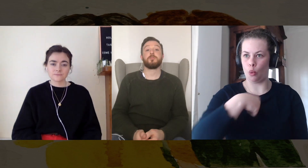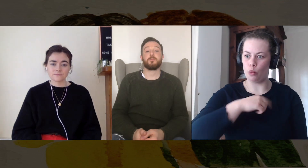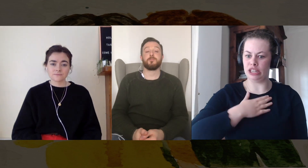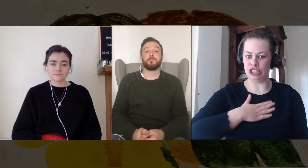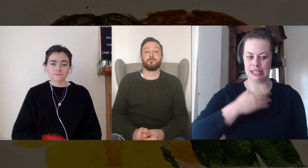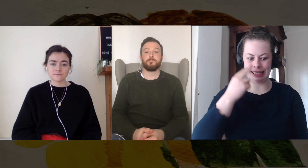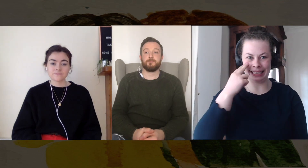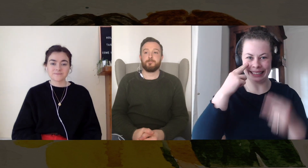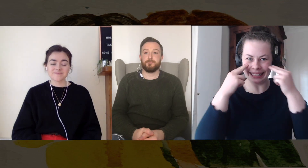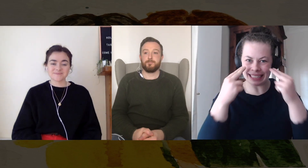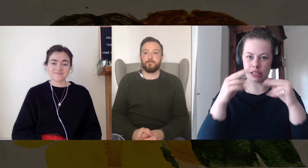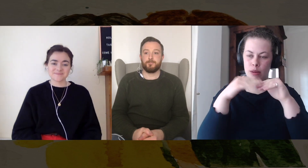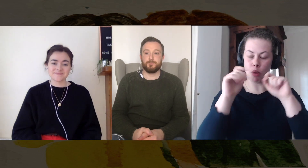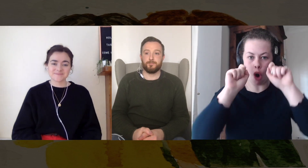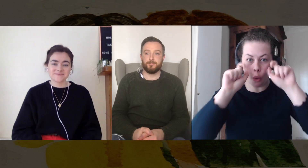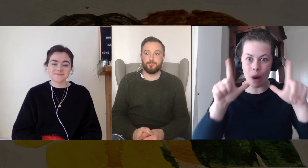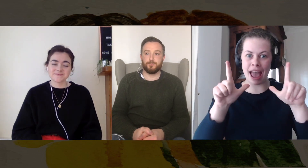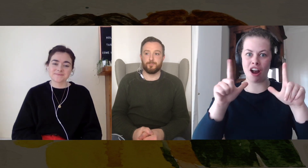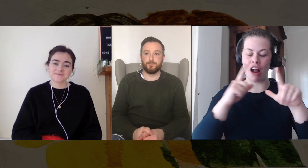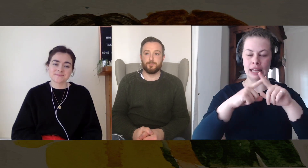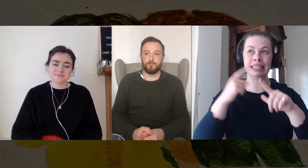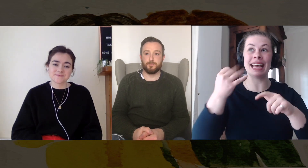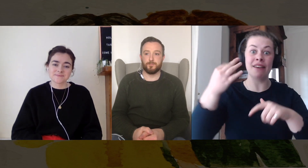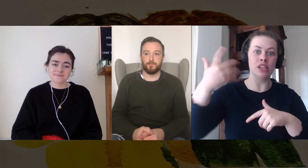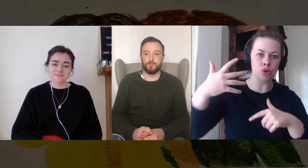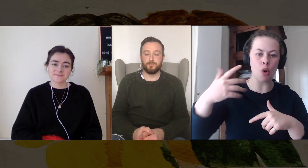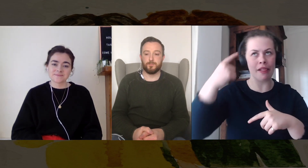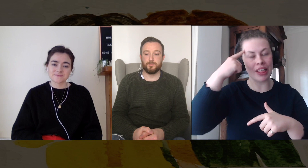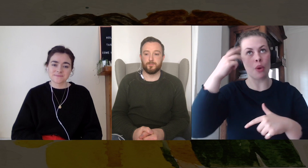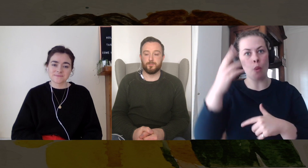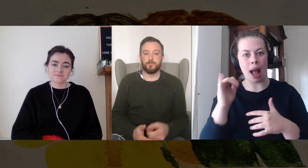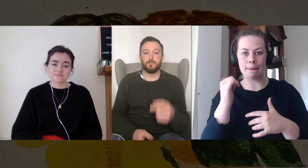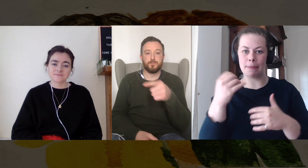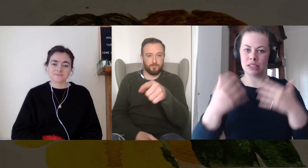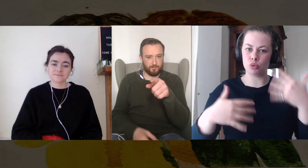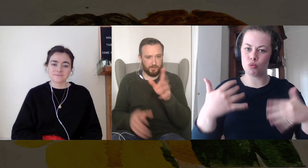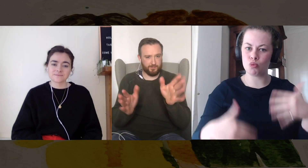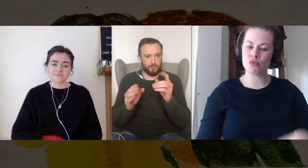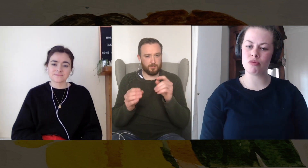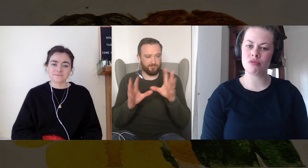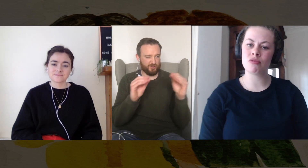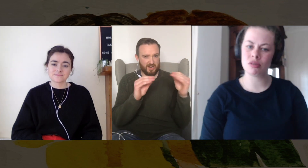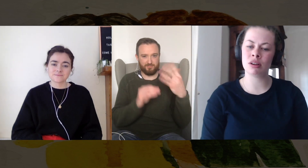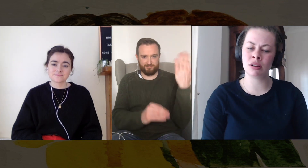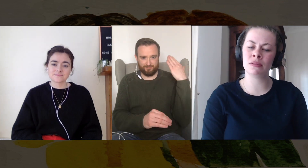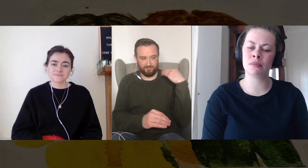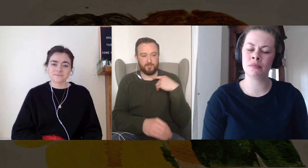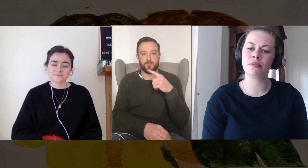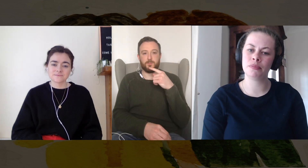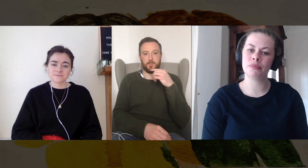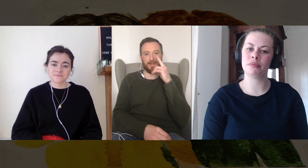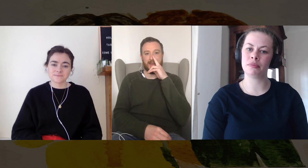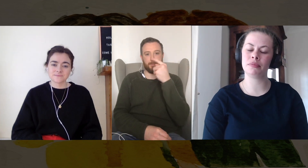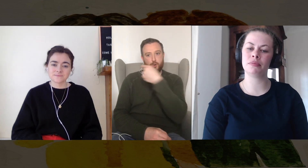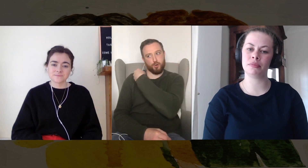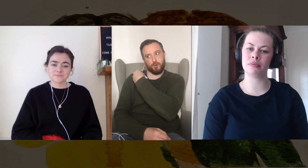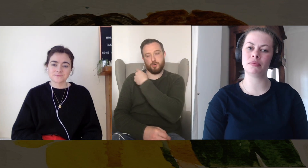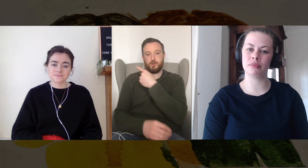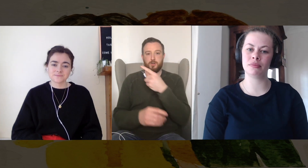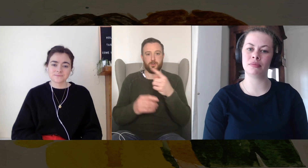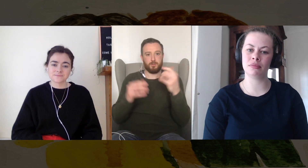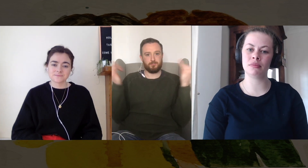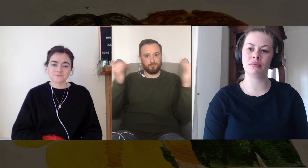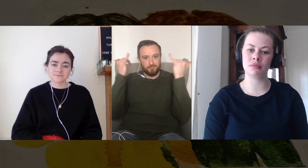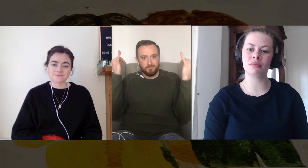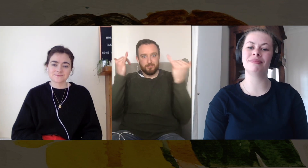but I wasn't looking after myself. Like, that's the way the body projects it out. Through pain or sadness, or it will give you the information. It's just